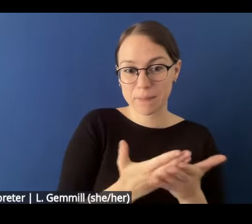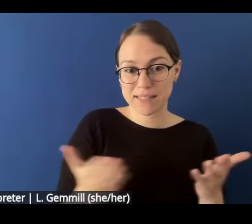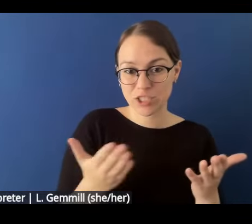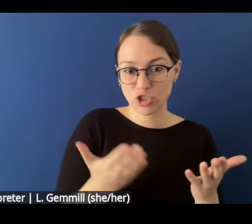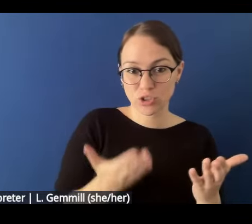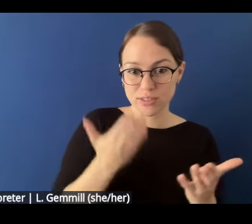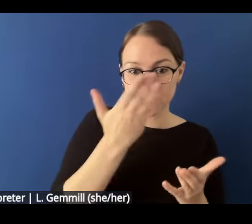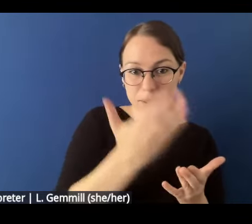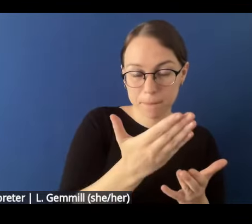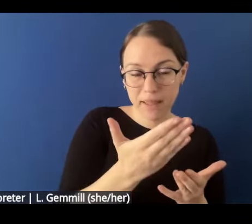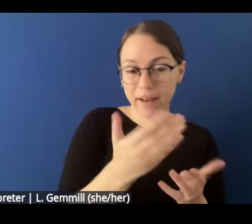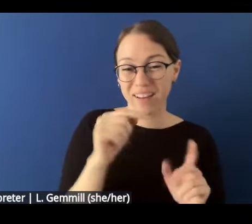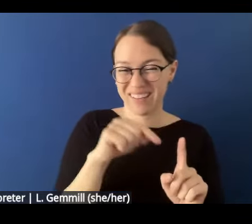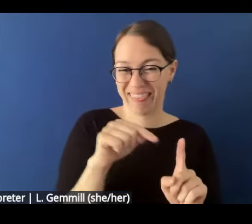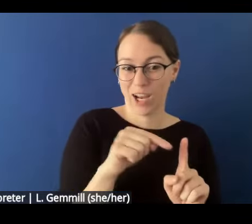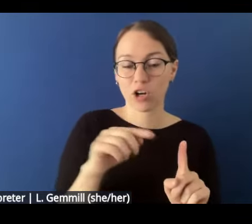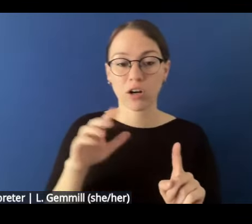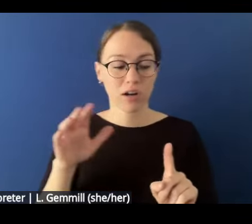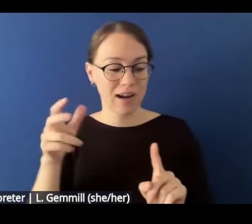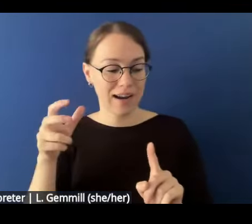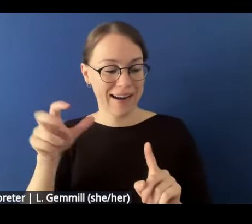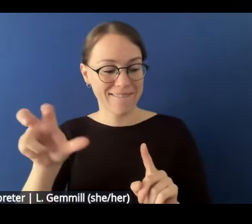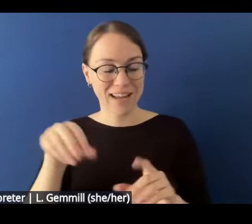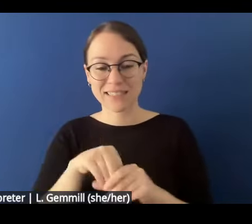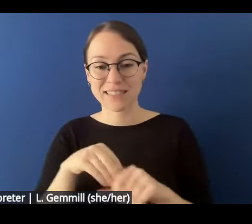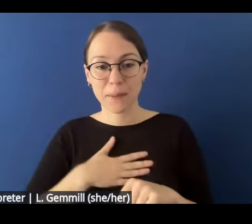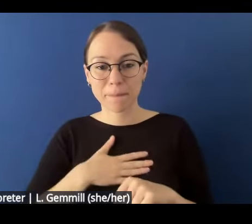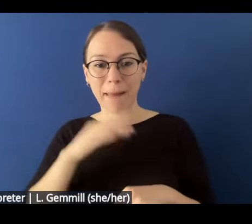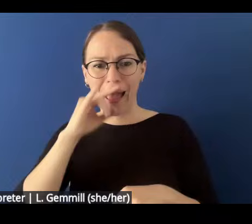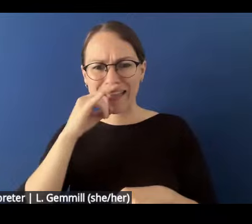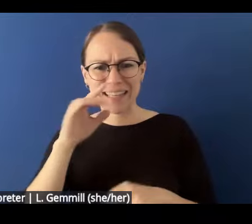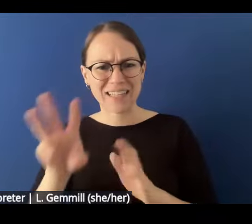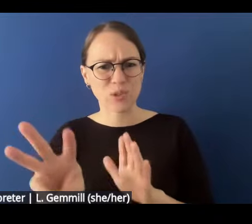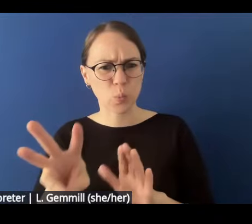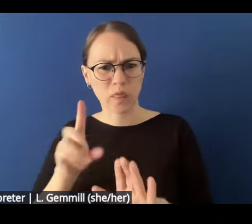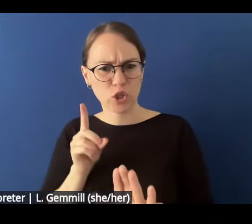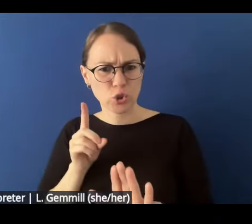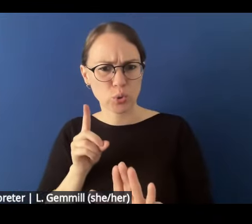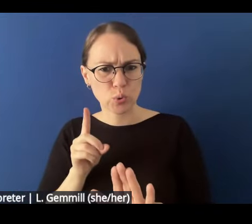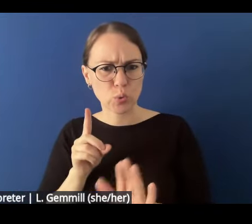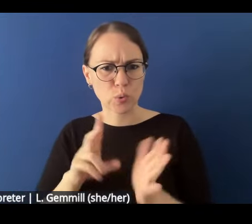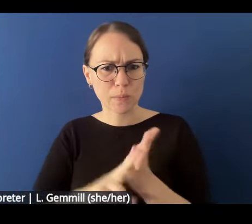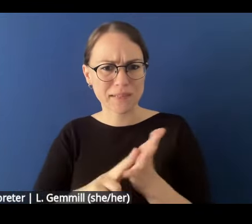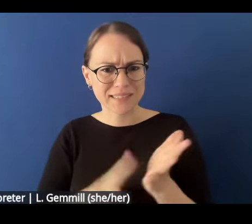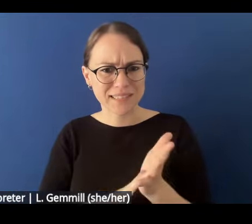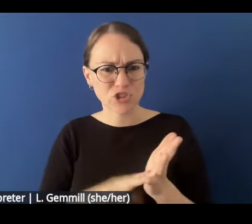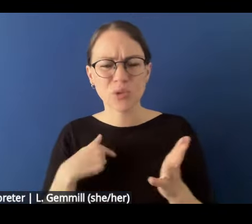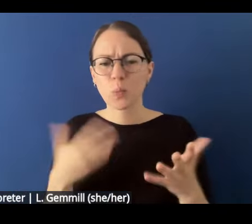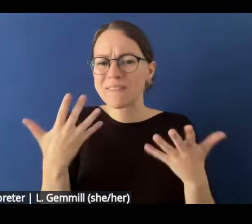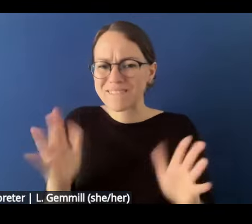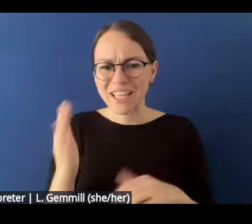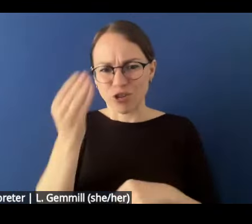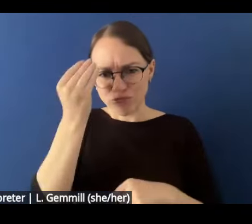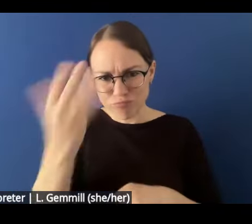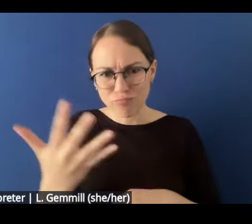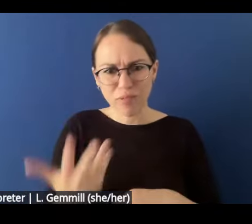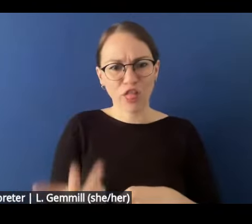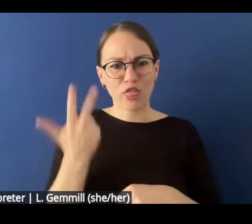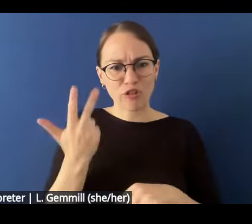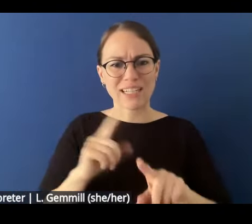petition. We indicated in 3 different writings provided to the Bureau and the board through its process